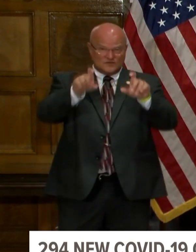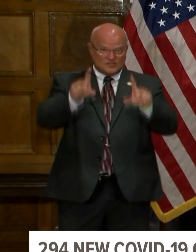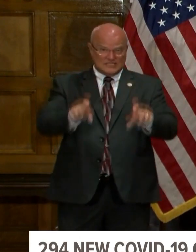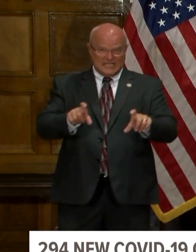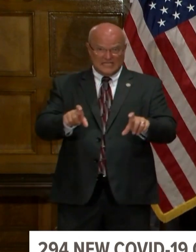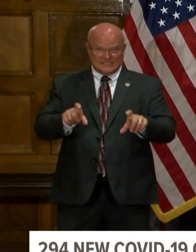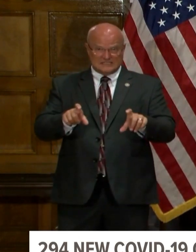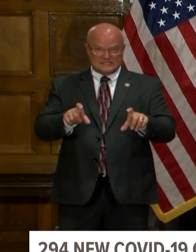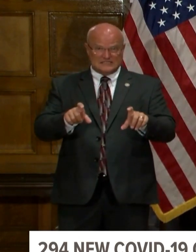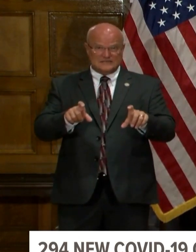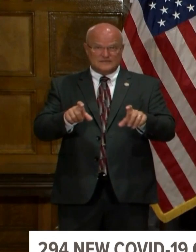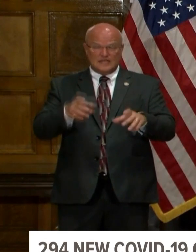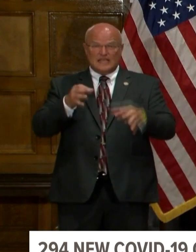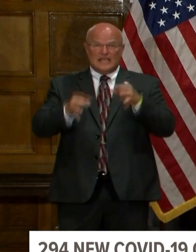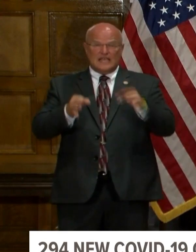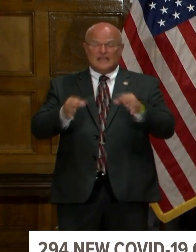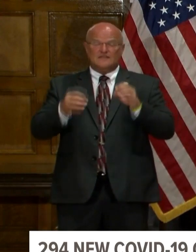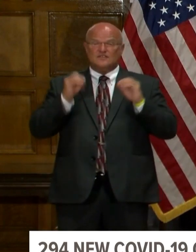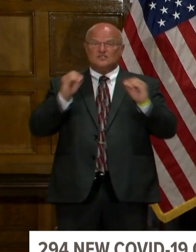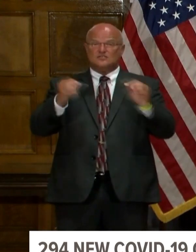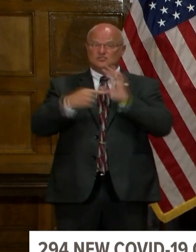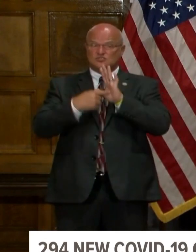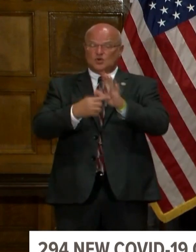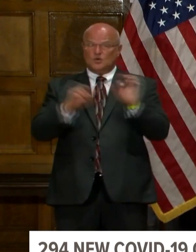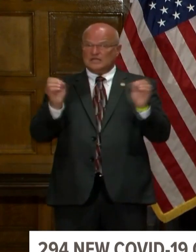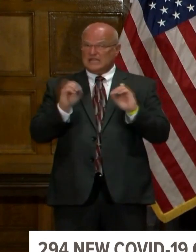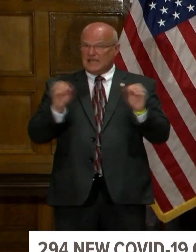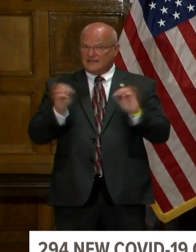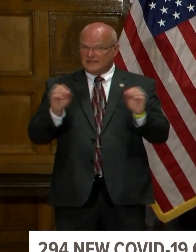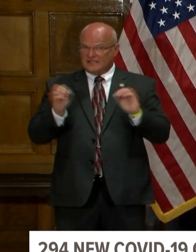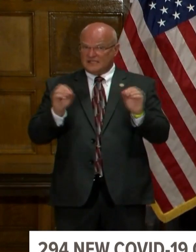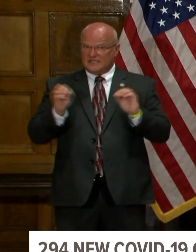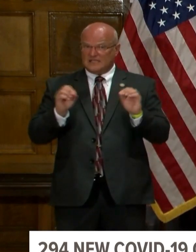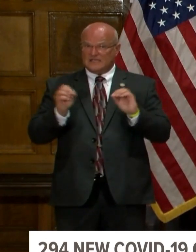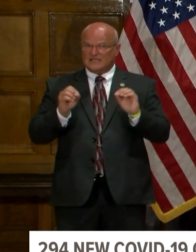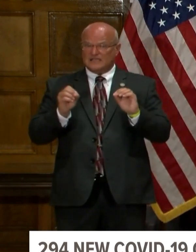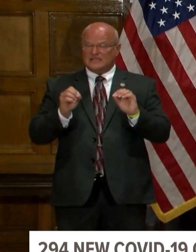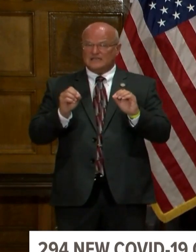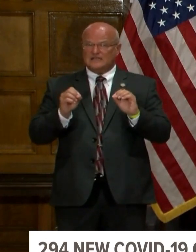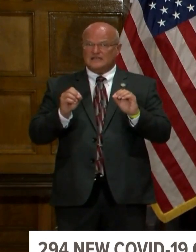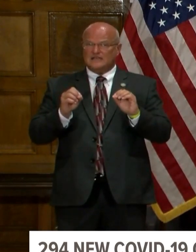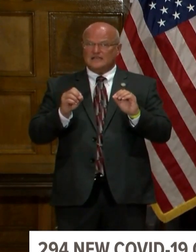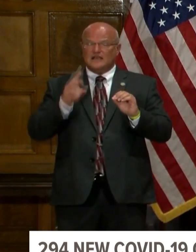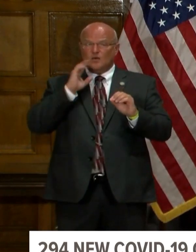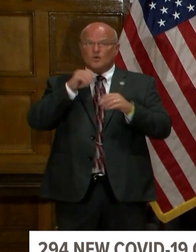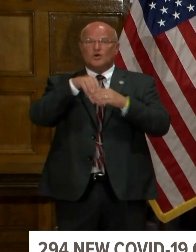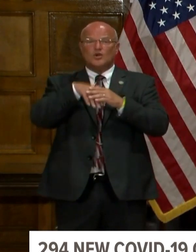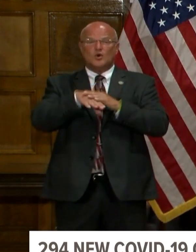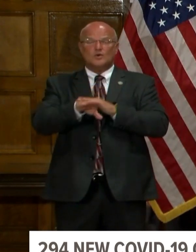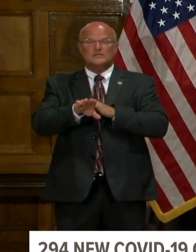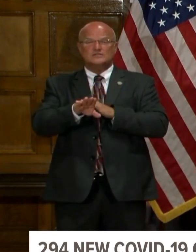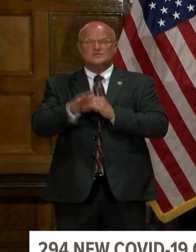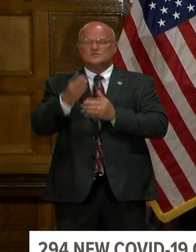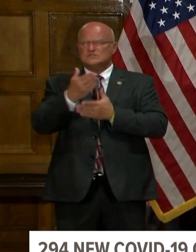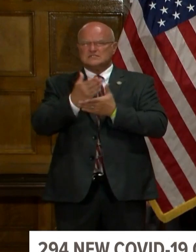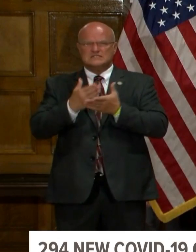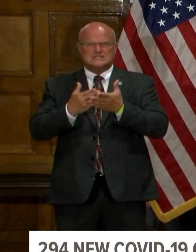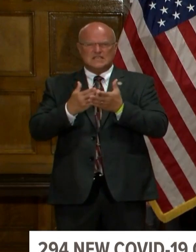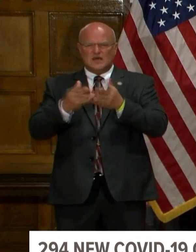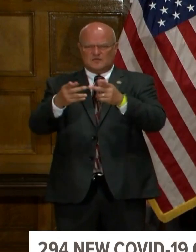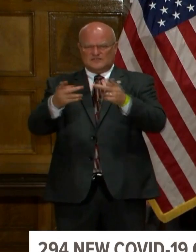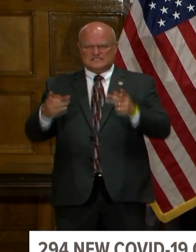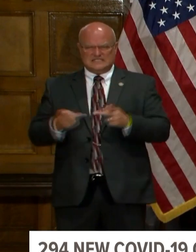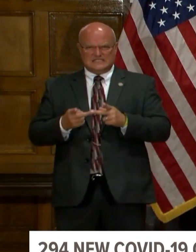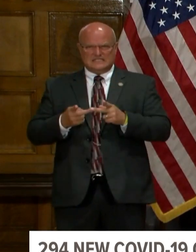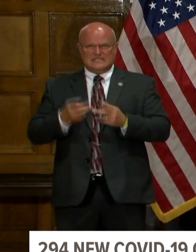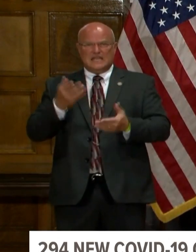test. If they're asymptomatic, they will go into some